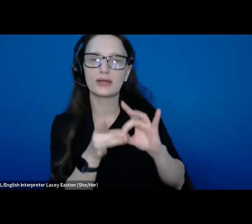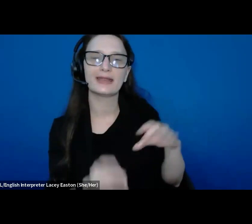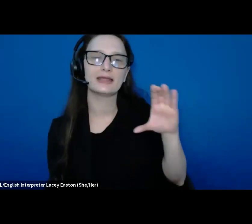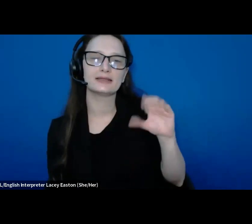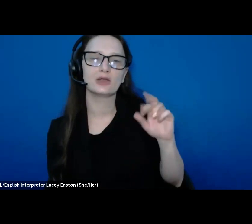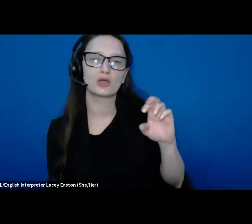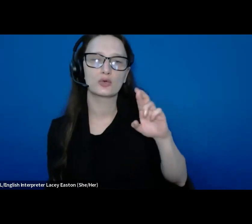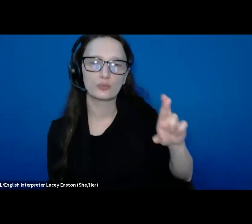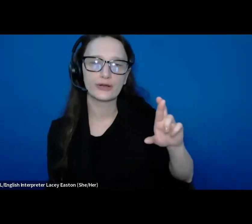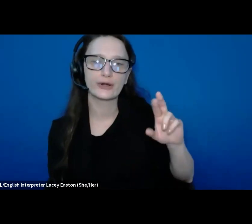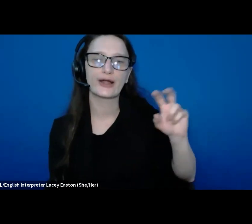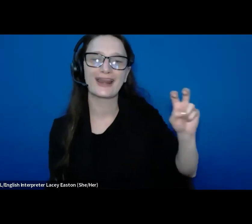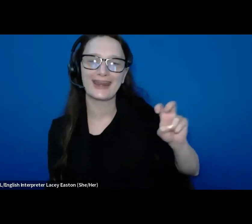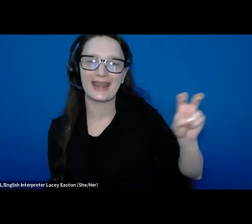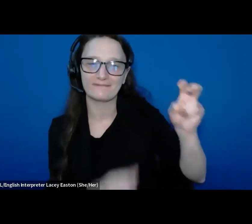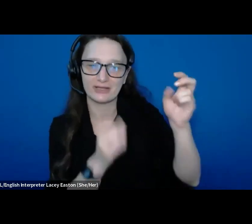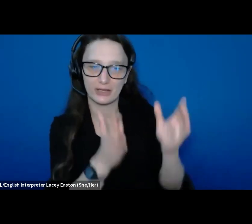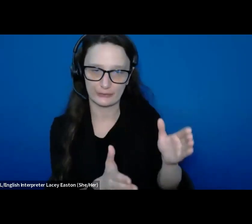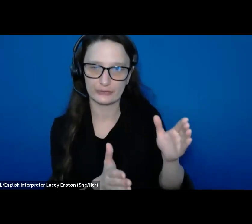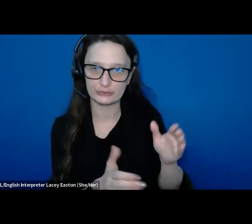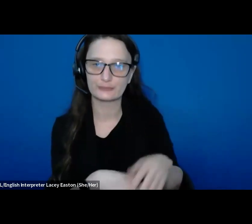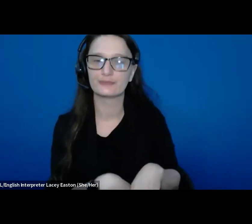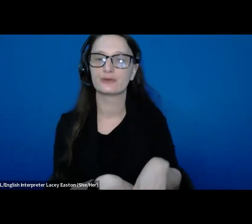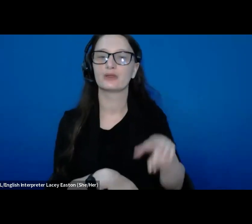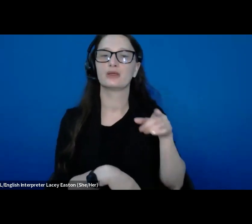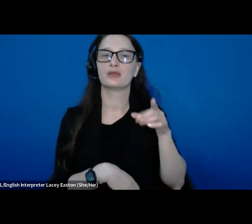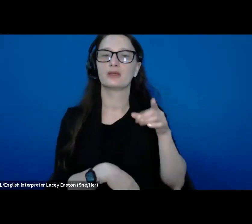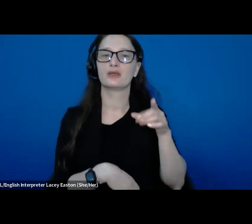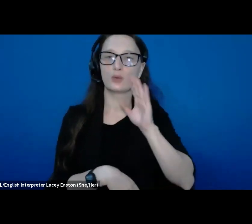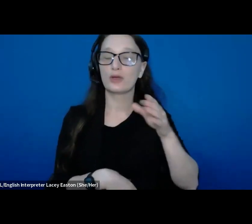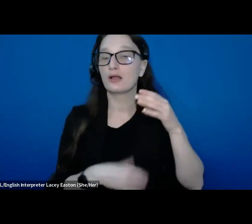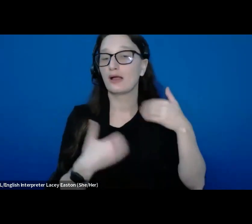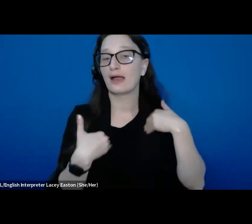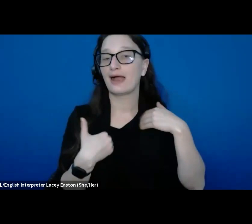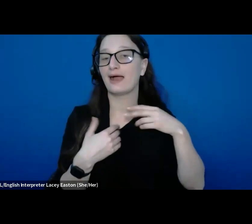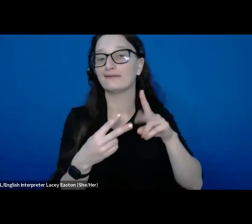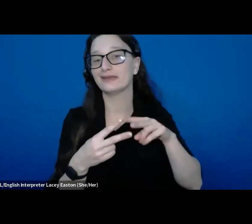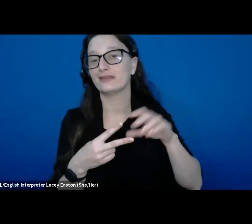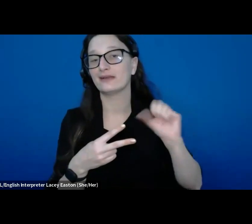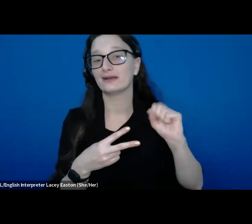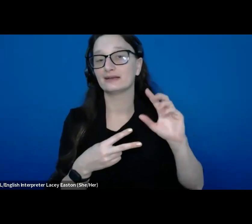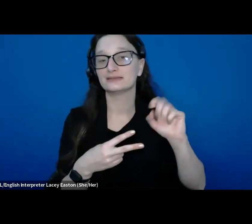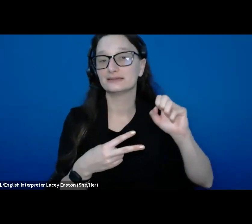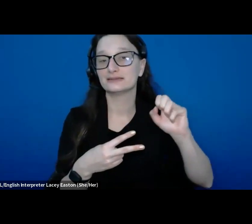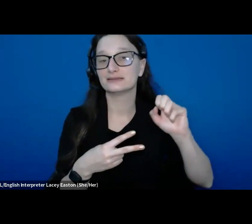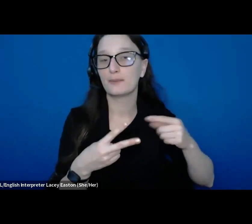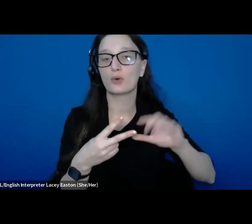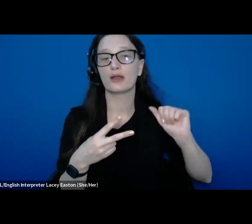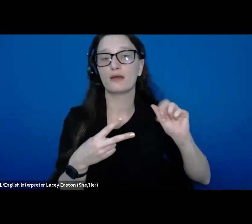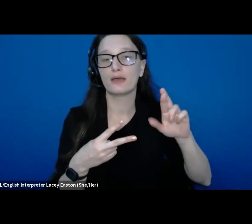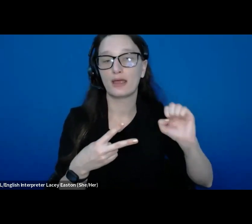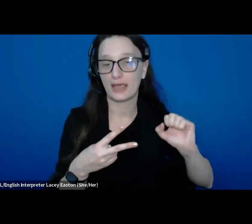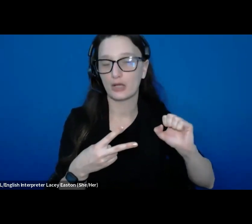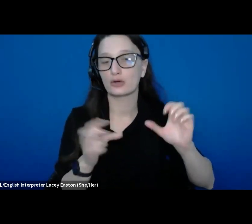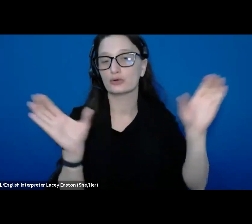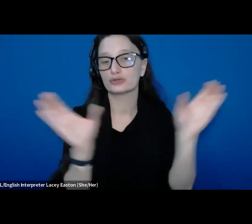And so they will be ACRE or CEPS certified to provide that customized employment support. Right